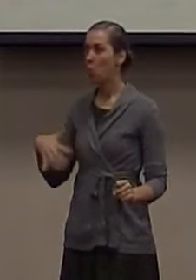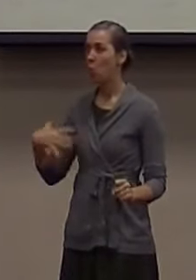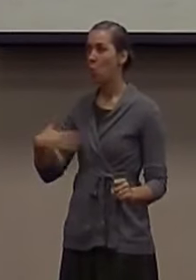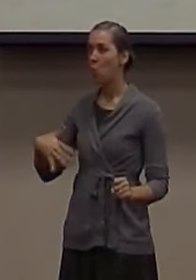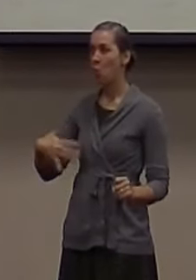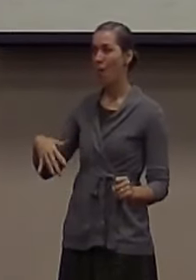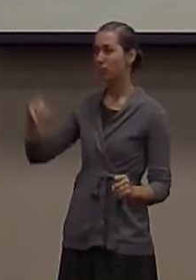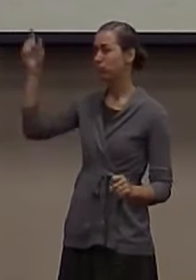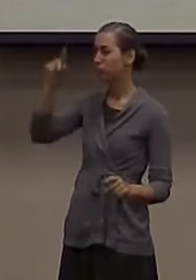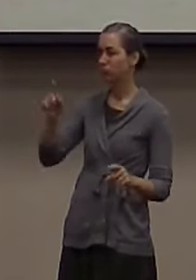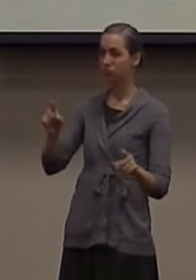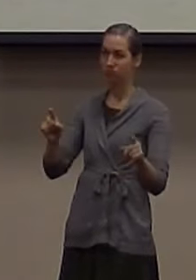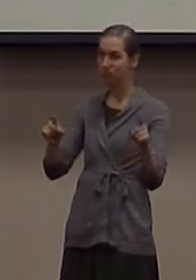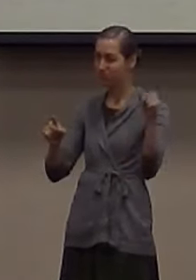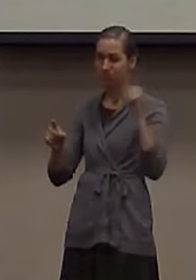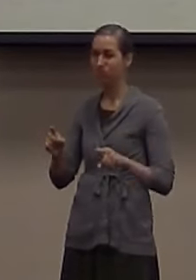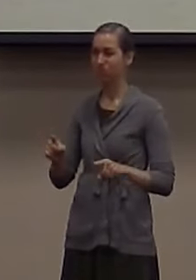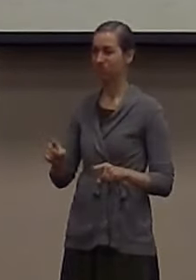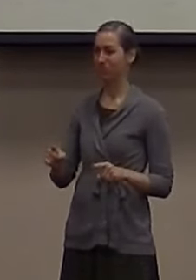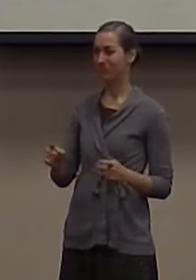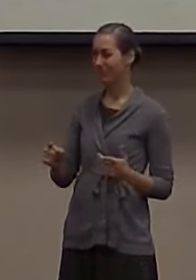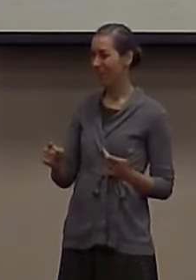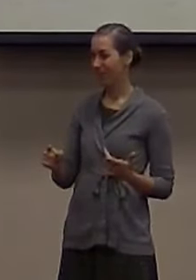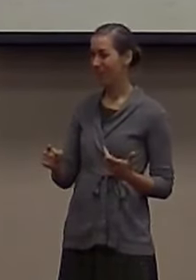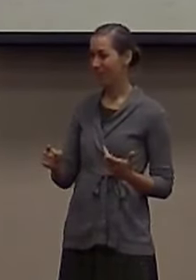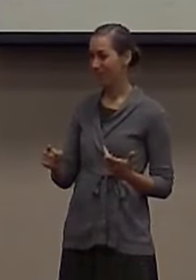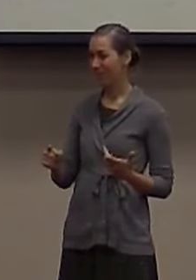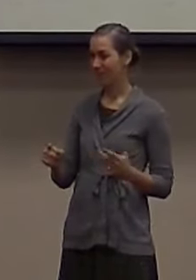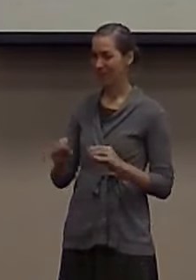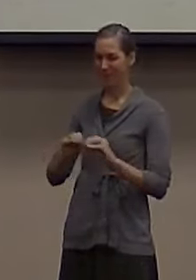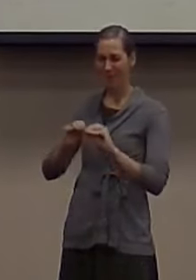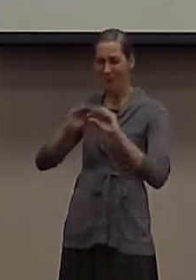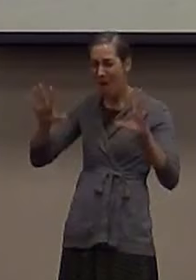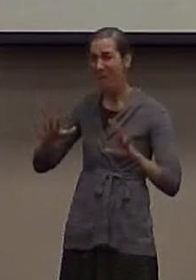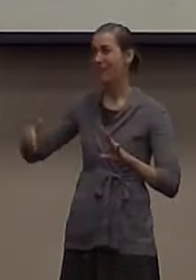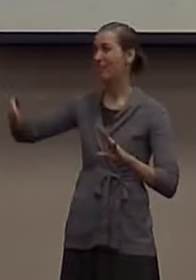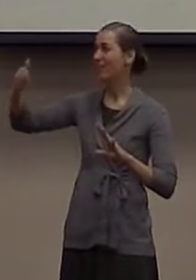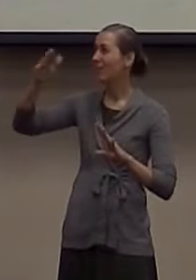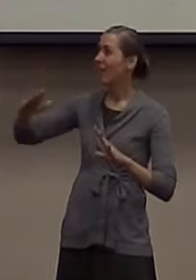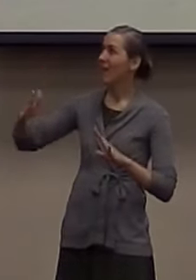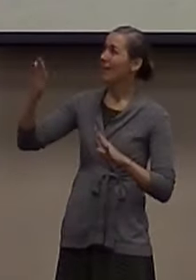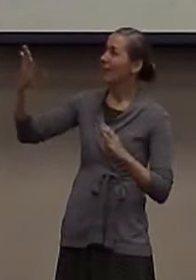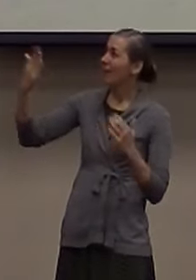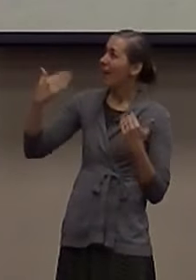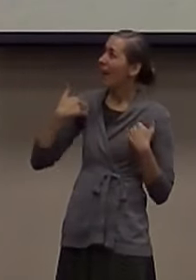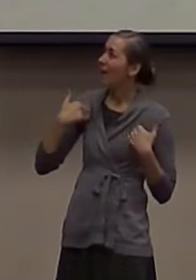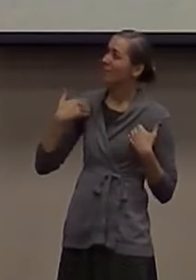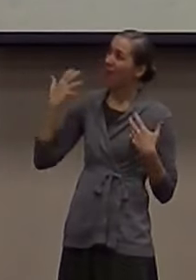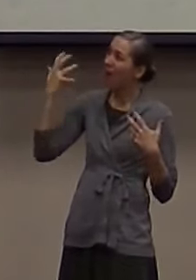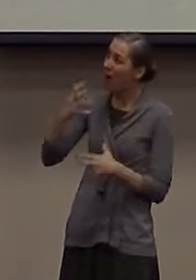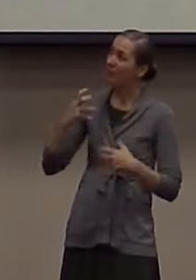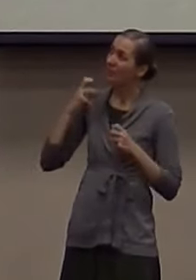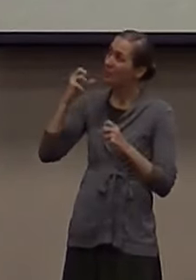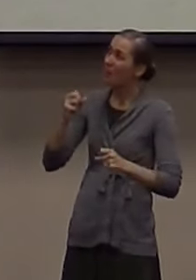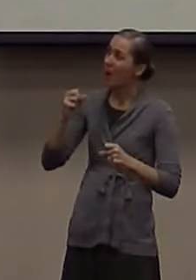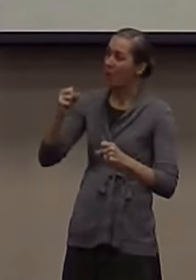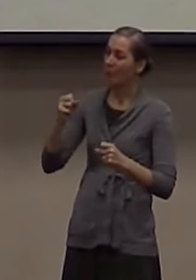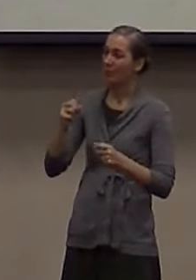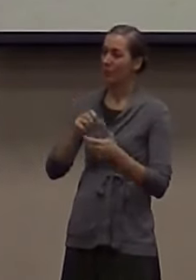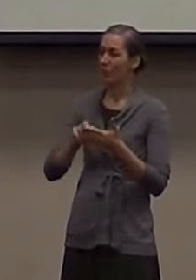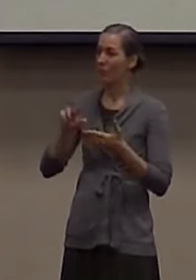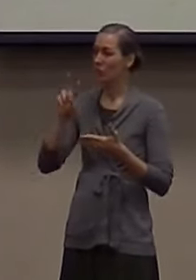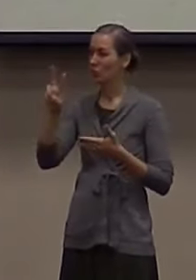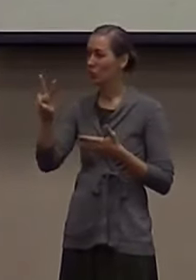and the lightning strike. And it's just, again, obvious of God's awesome power. Then verse 2, he